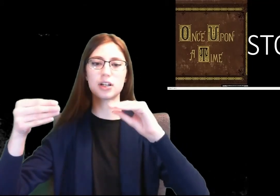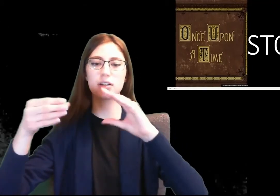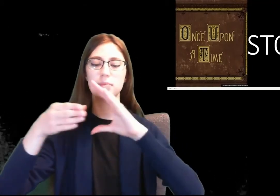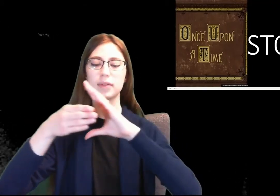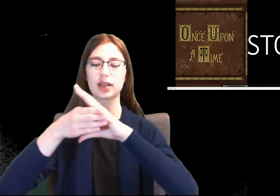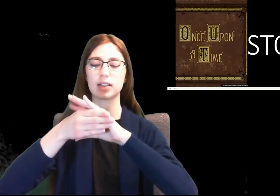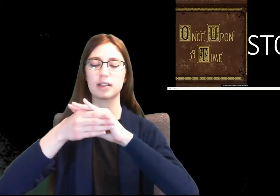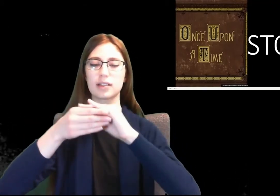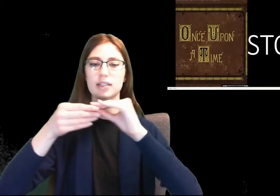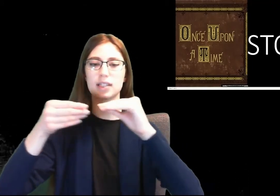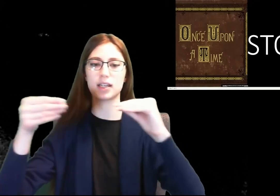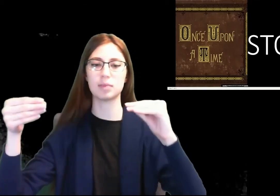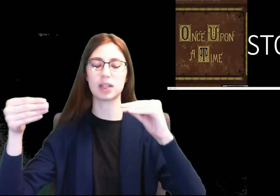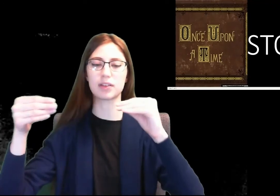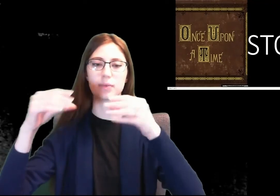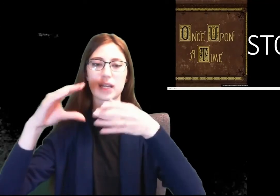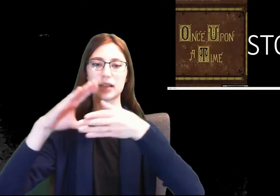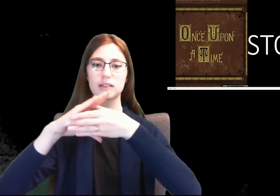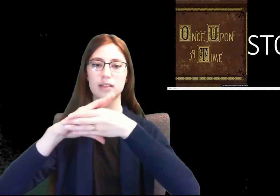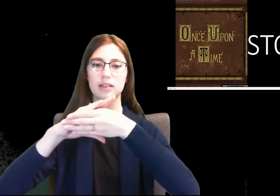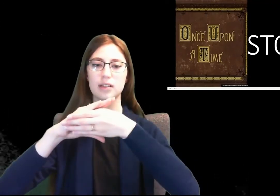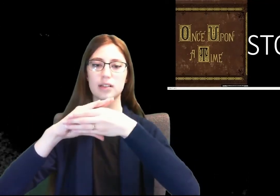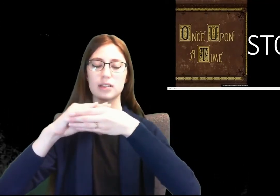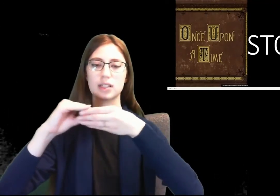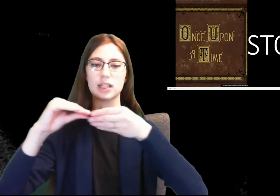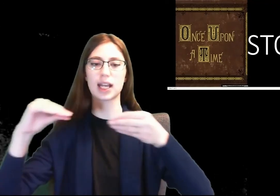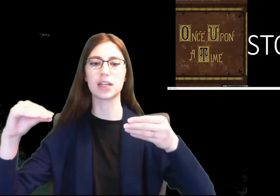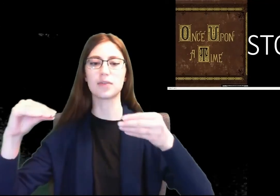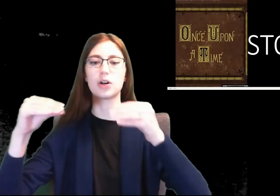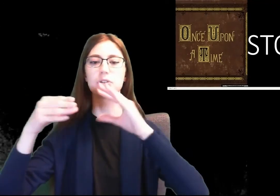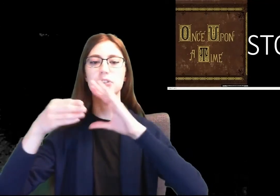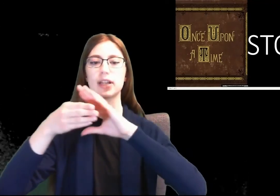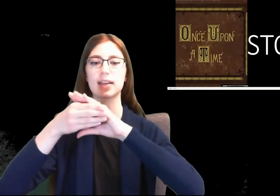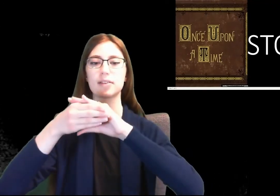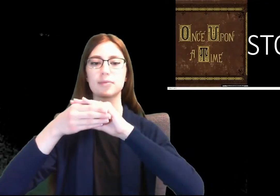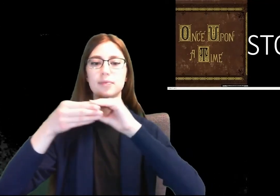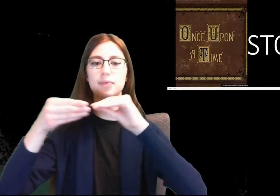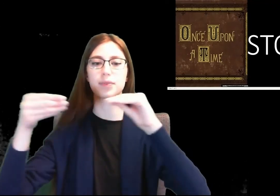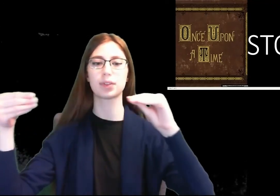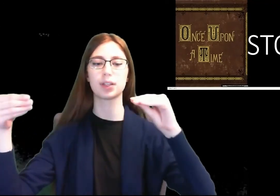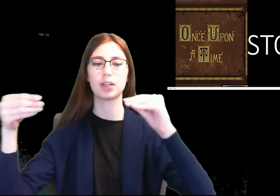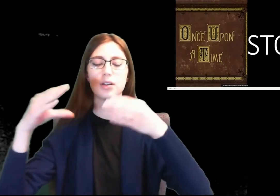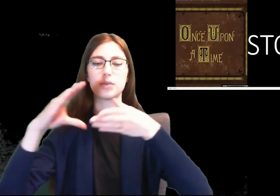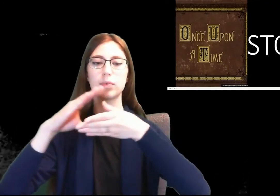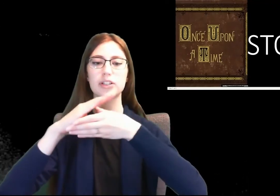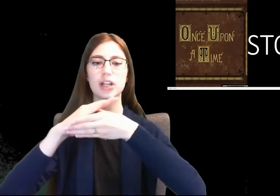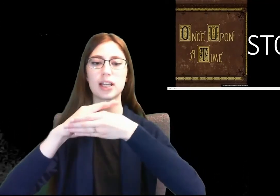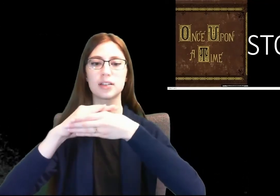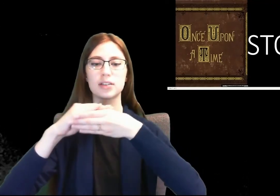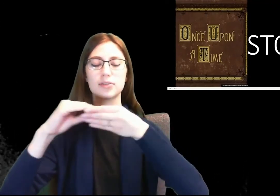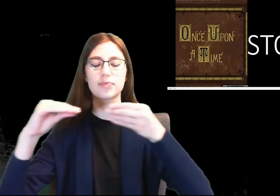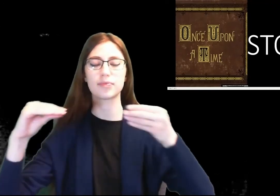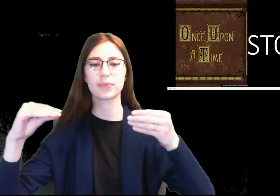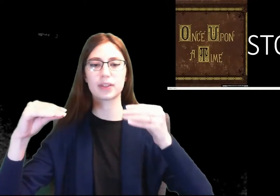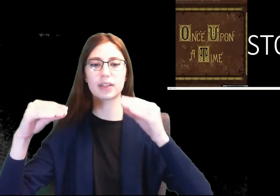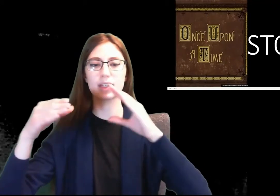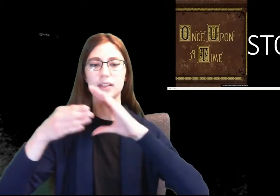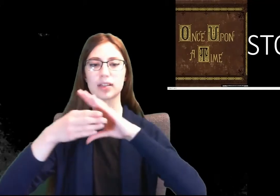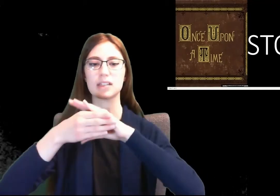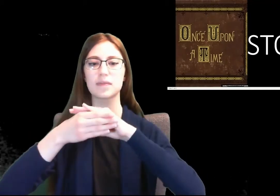them, and slide them the other way. So you're going to kind of alternate which hand is